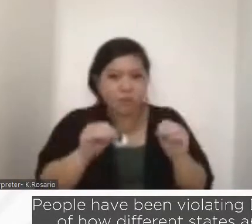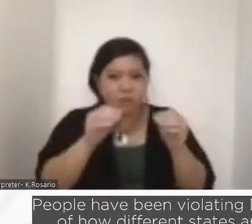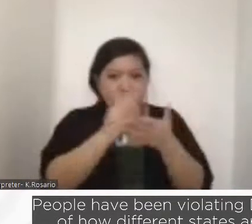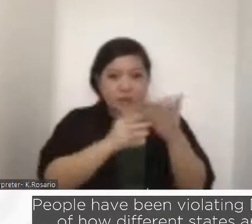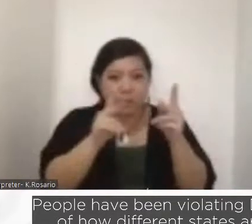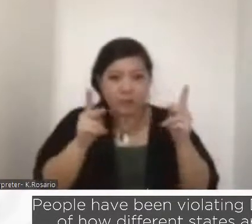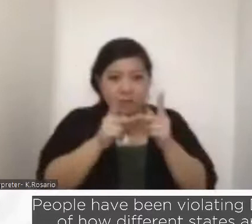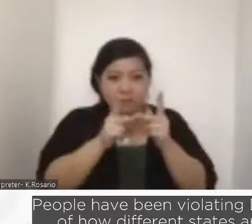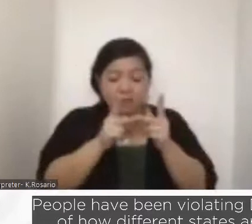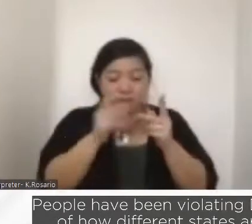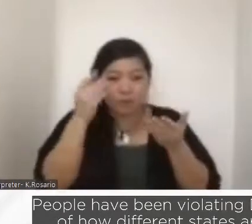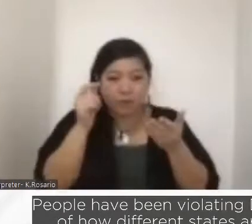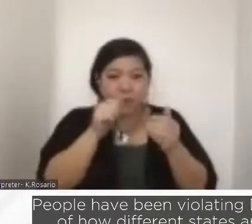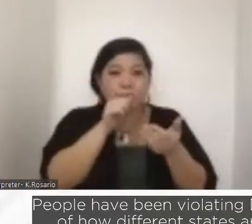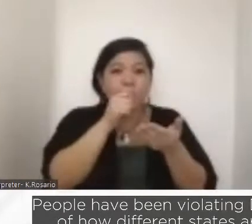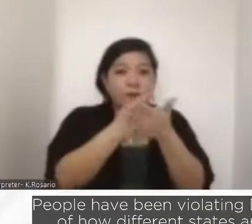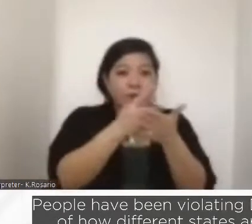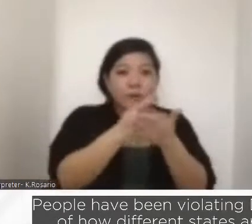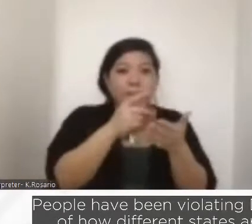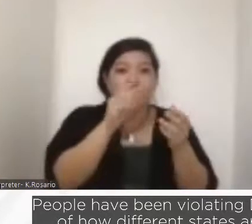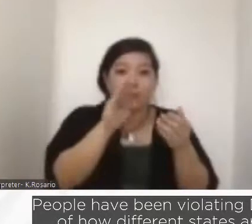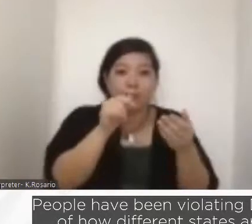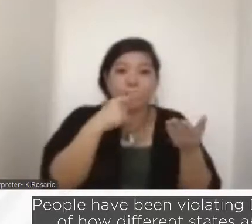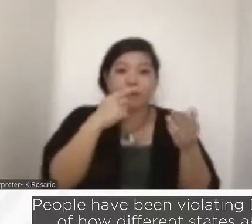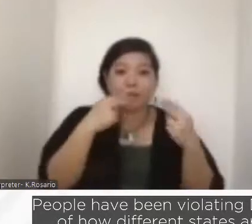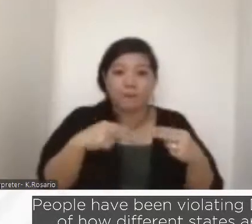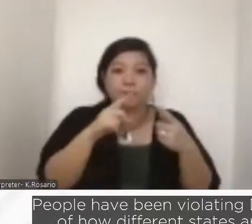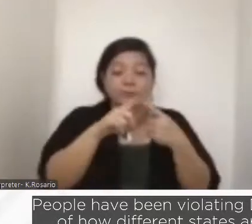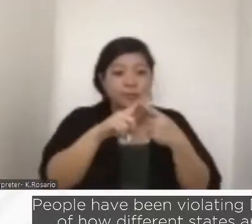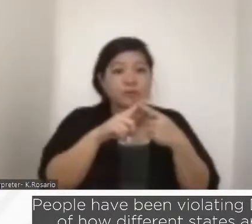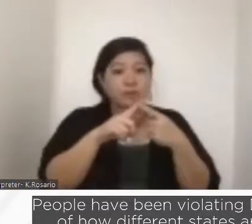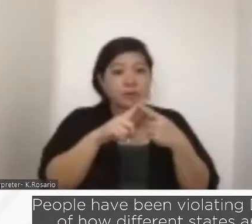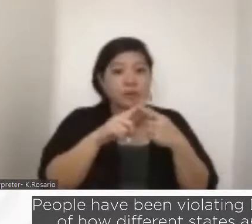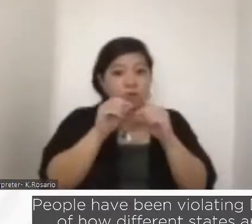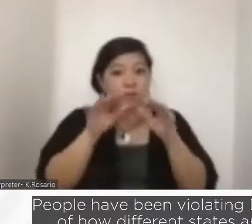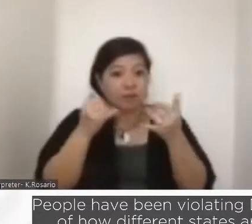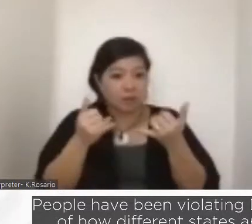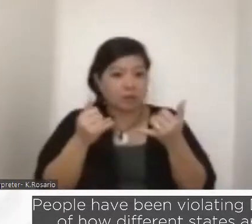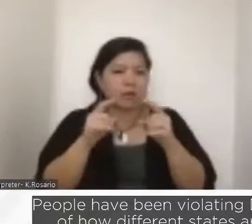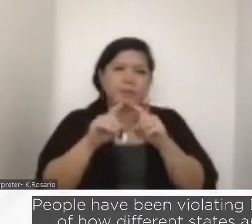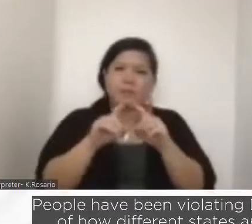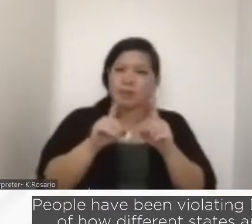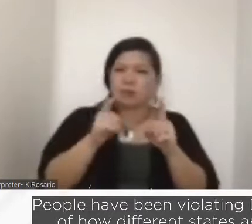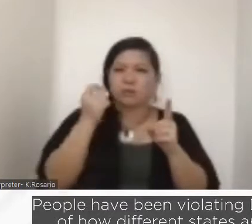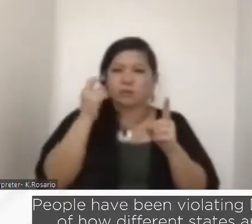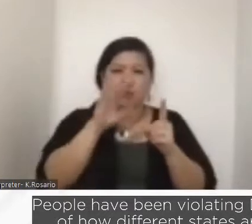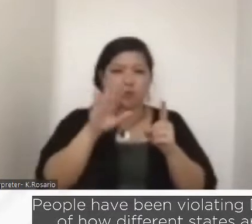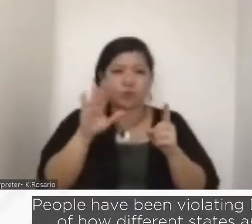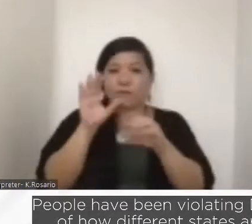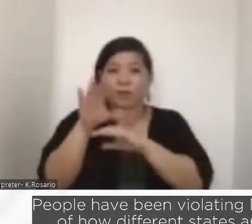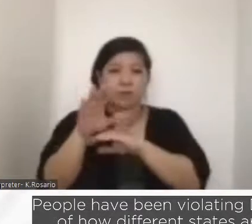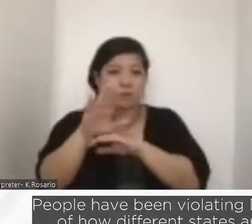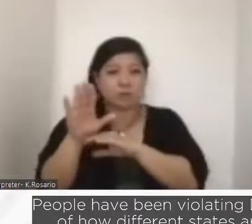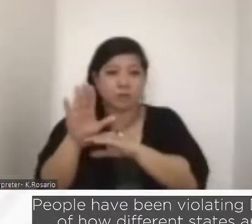been proven by the public health officials to be major sources of spread. But understand you're forcing her hand